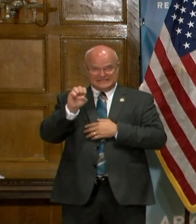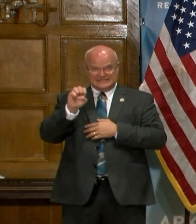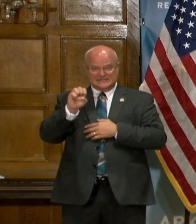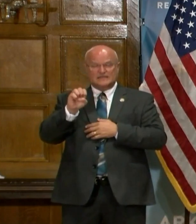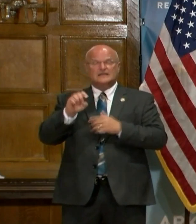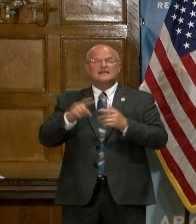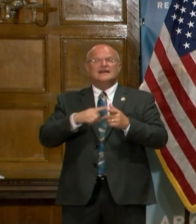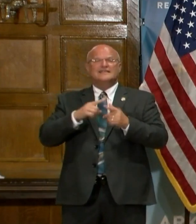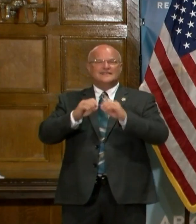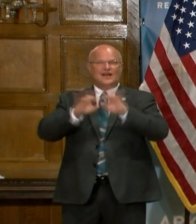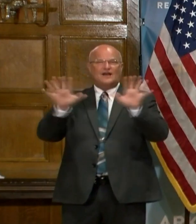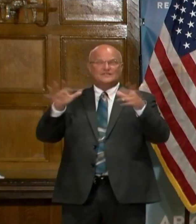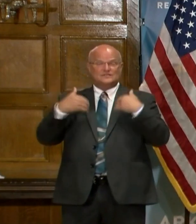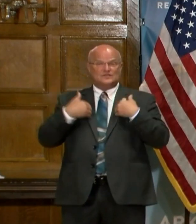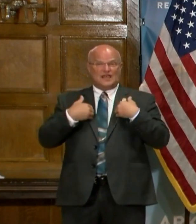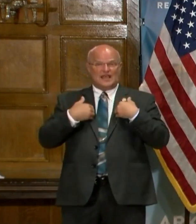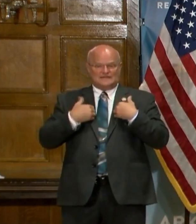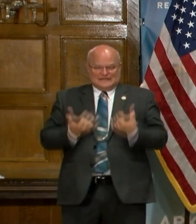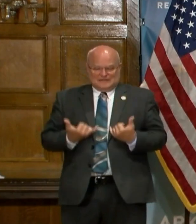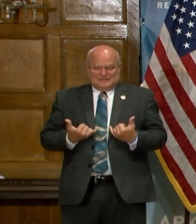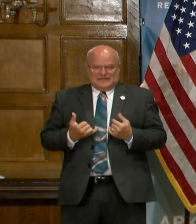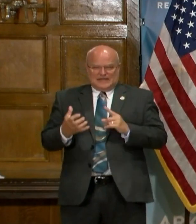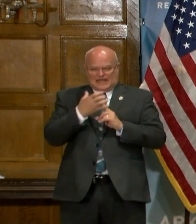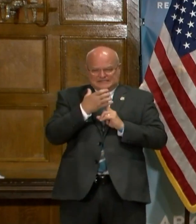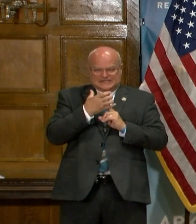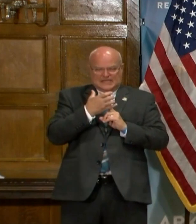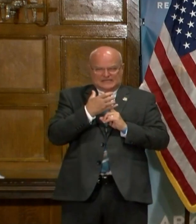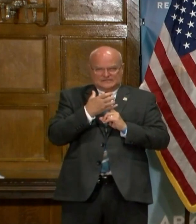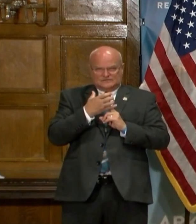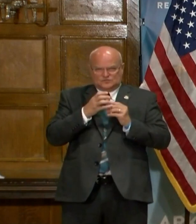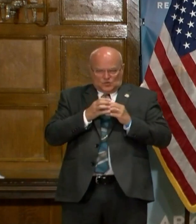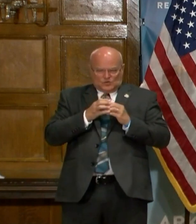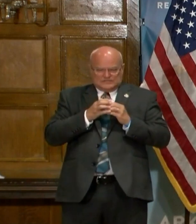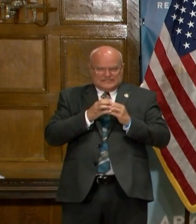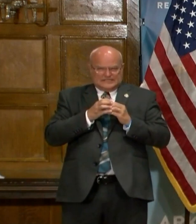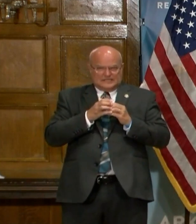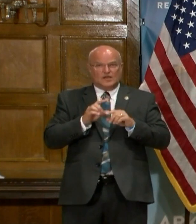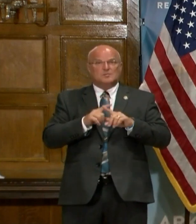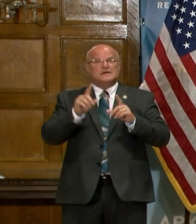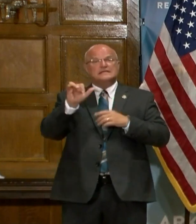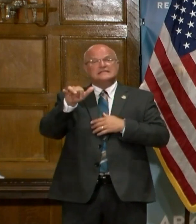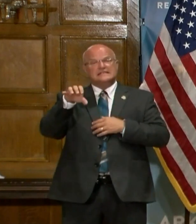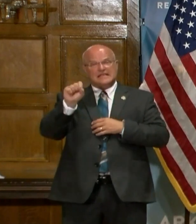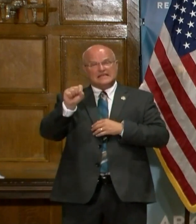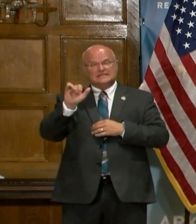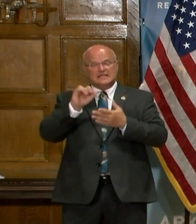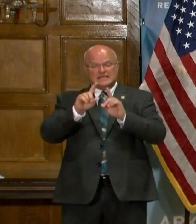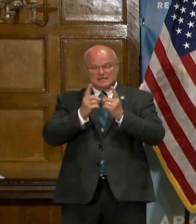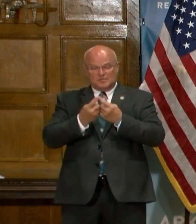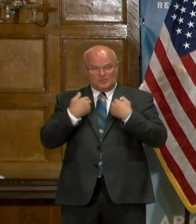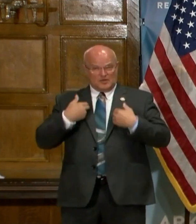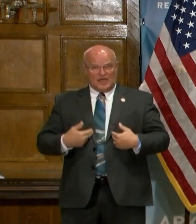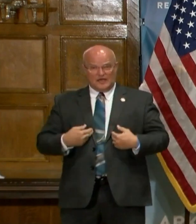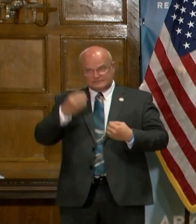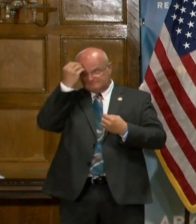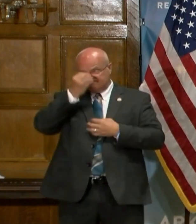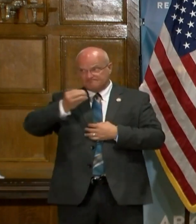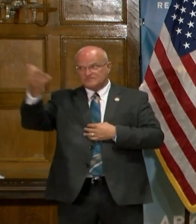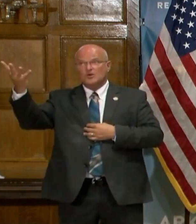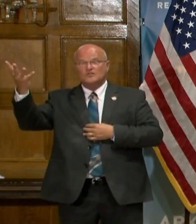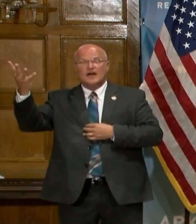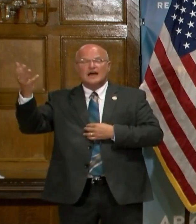then obviously you have immediate isolation, quarantine, but yes, that Department of Health is